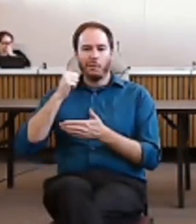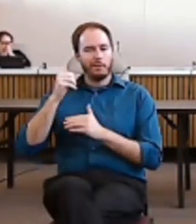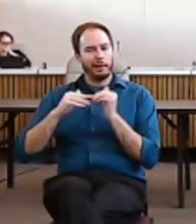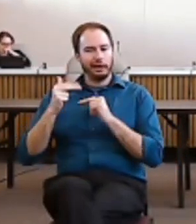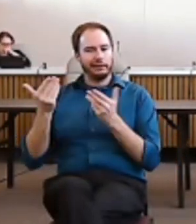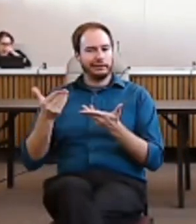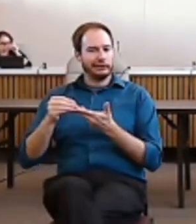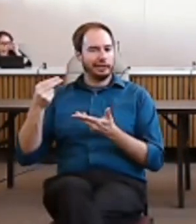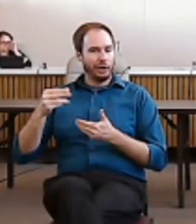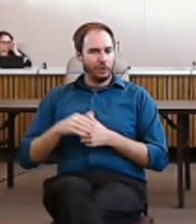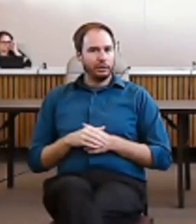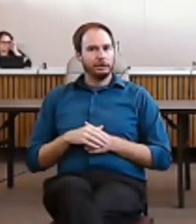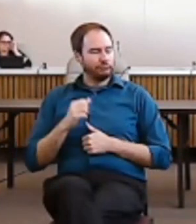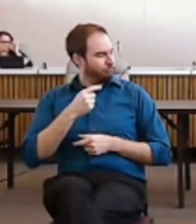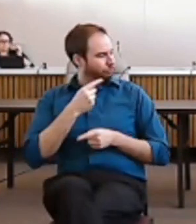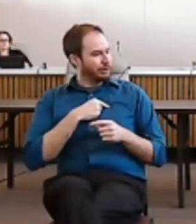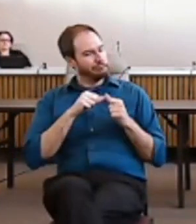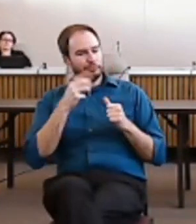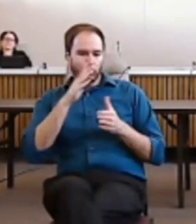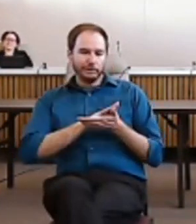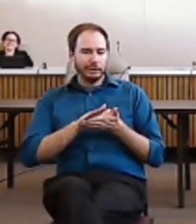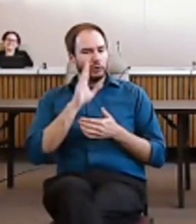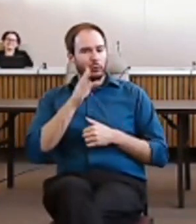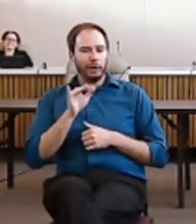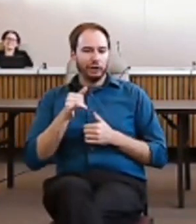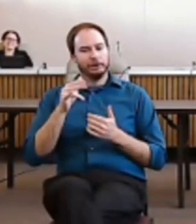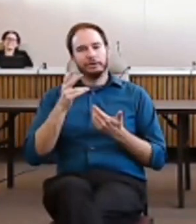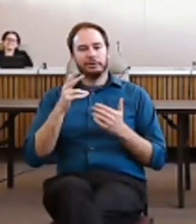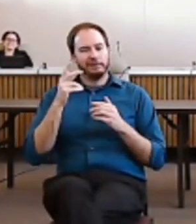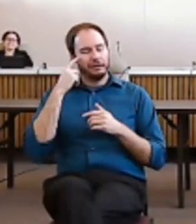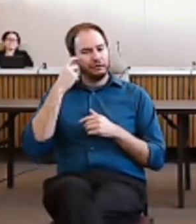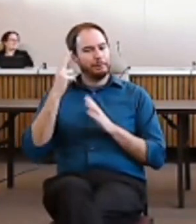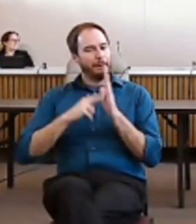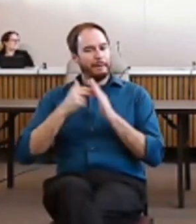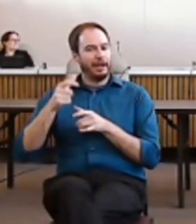town. Right. Trying to keep it up, looking nice. Yep. Just painted the flagpole.